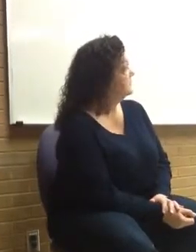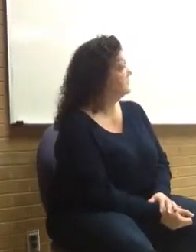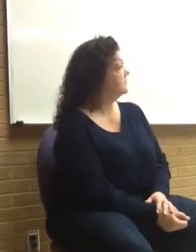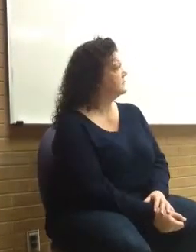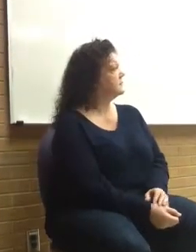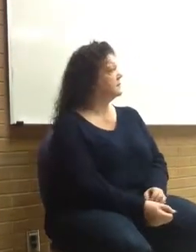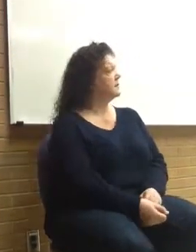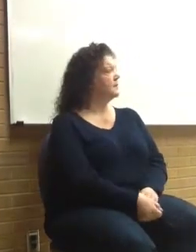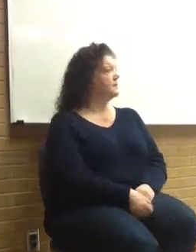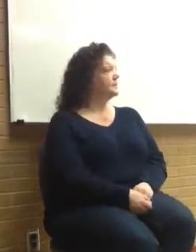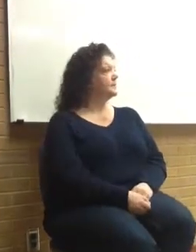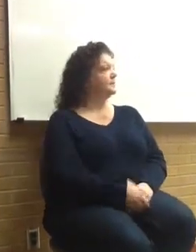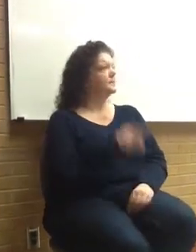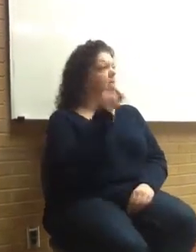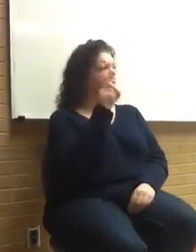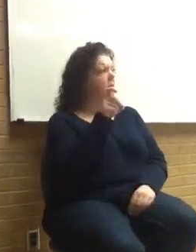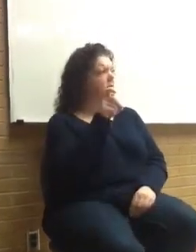And then x.